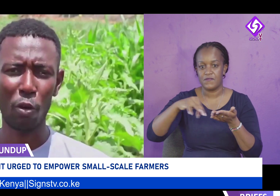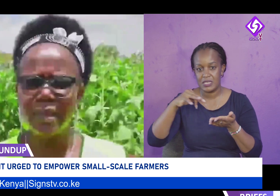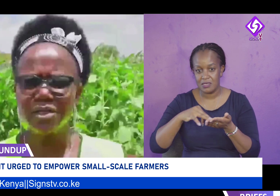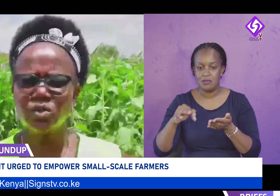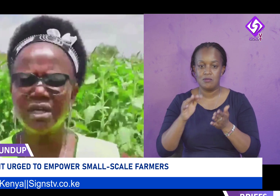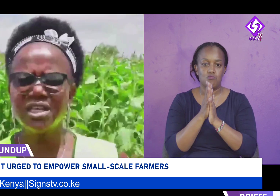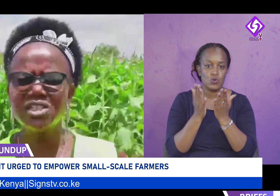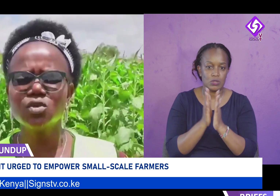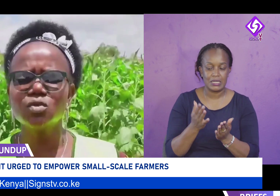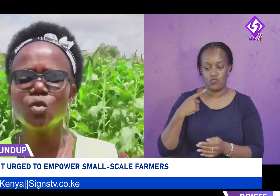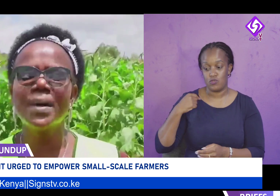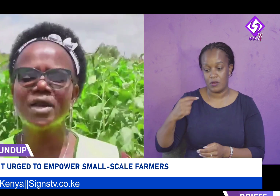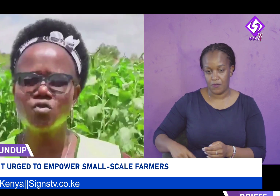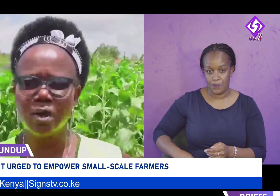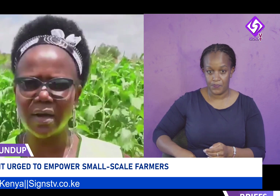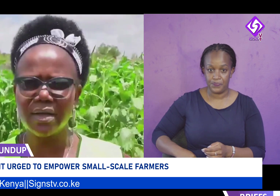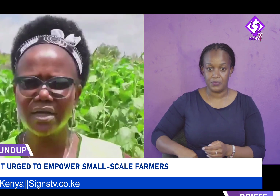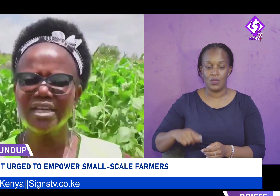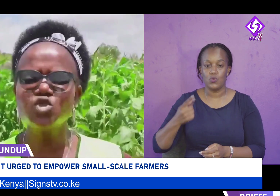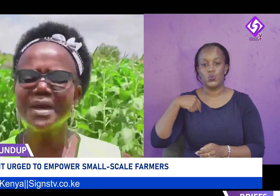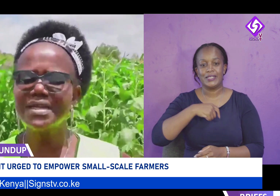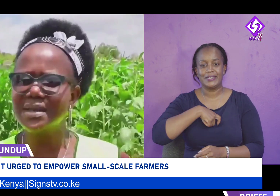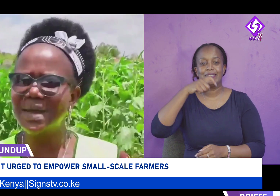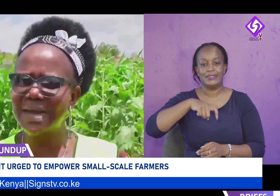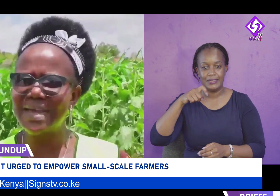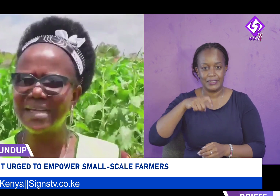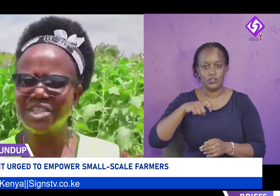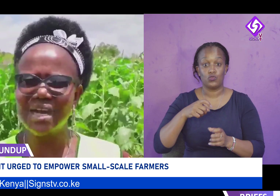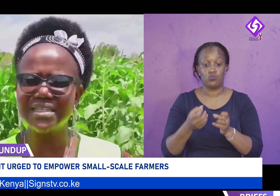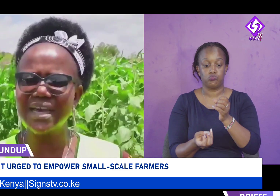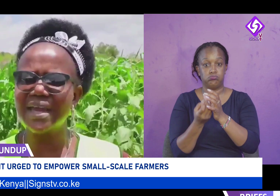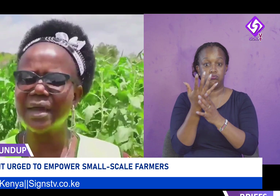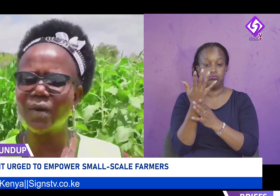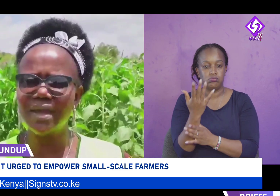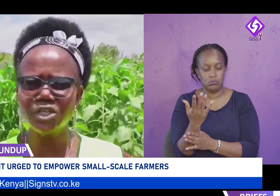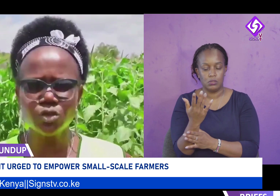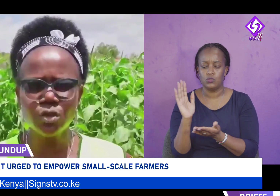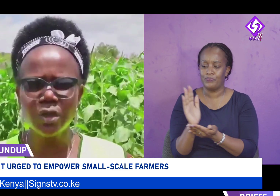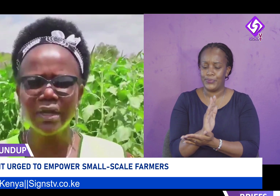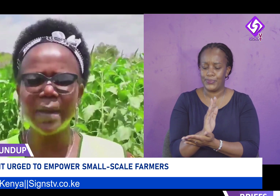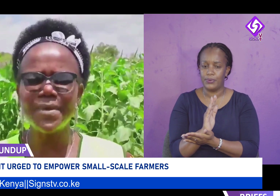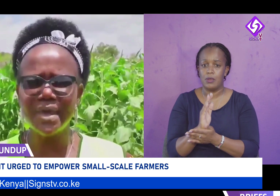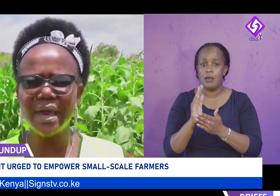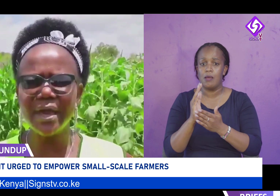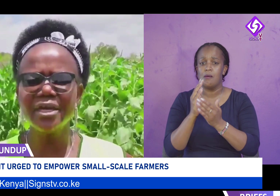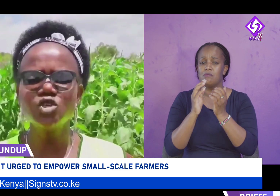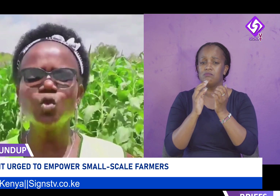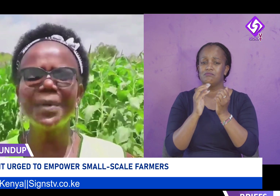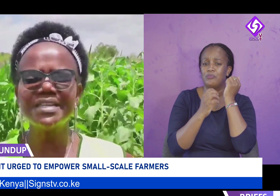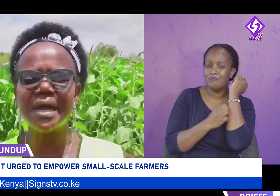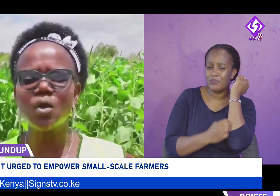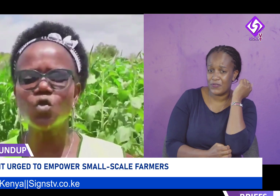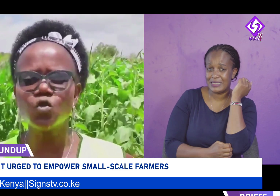madogo. Tunahitaji kupanuka ili tumalize makali ya njaa katika eneo letu na pia tupate ya